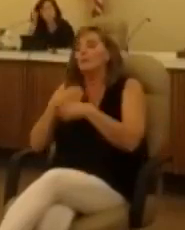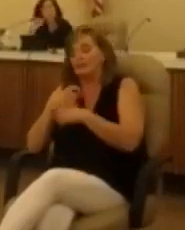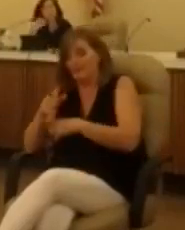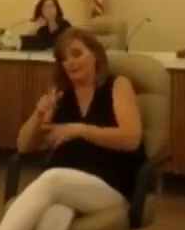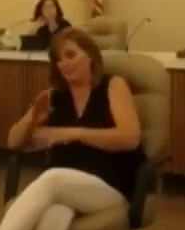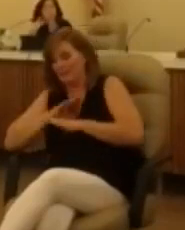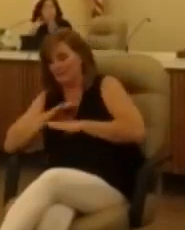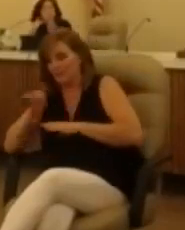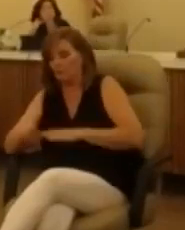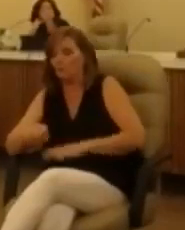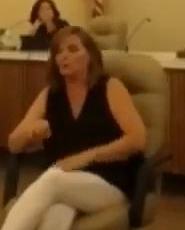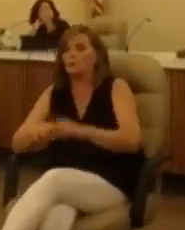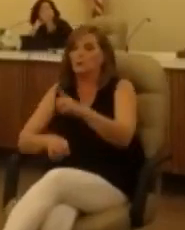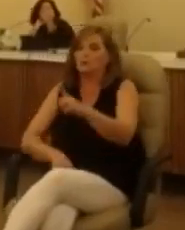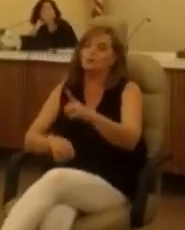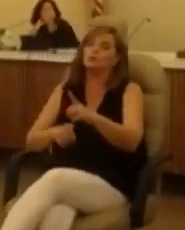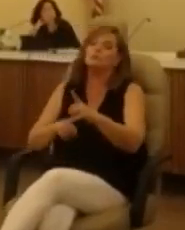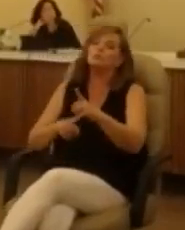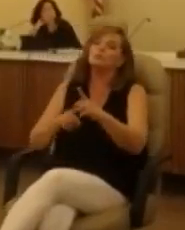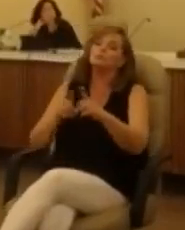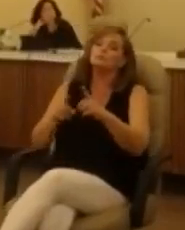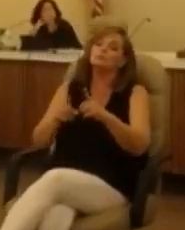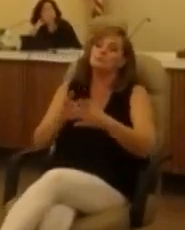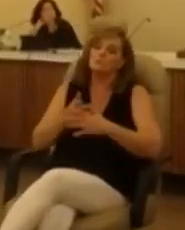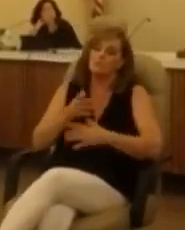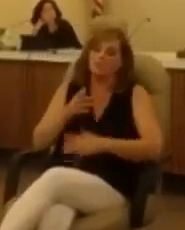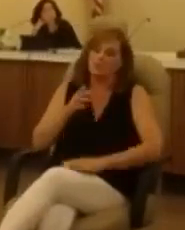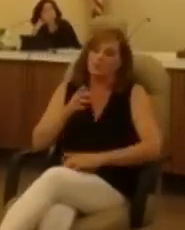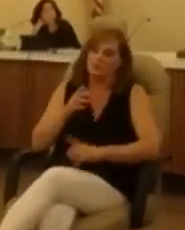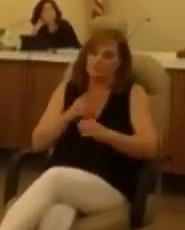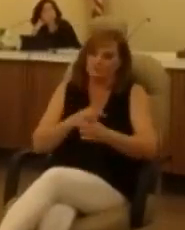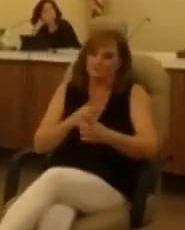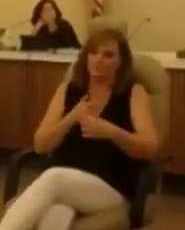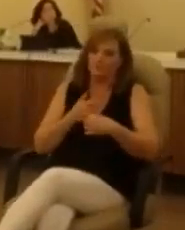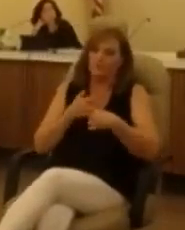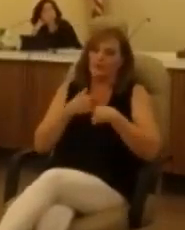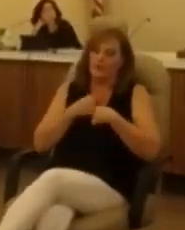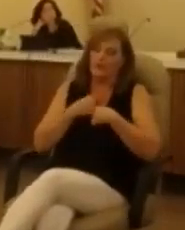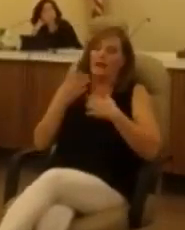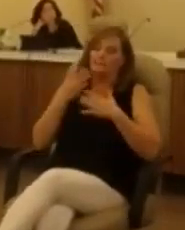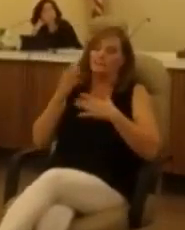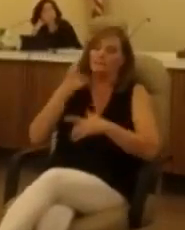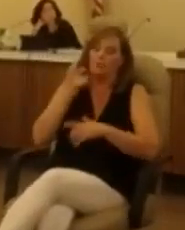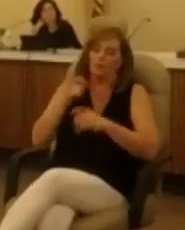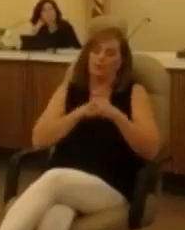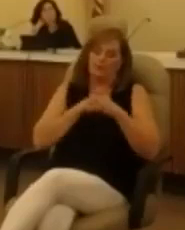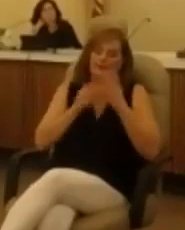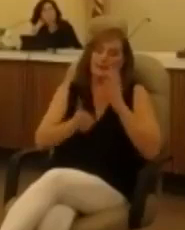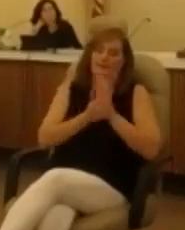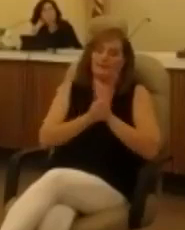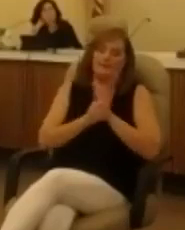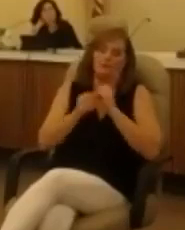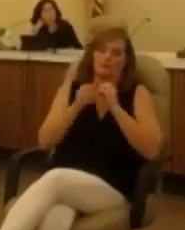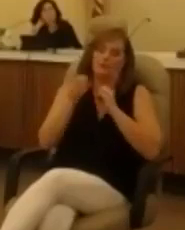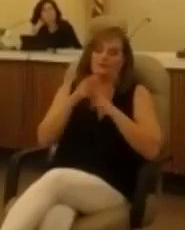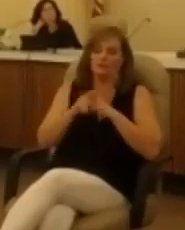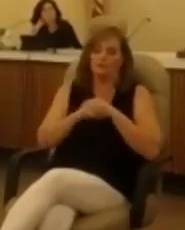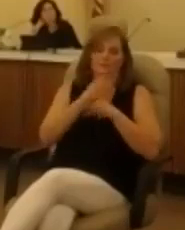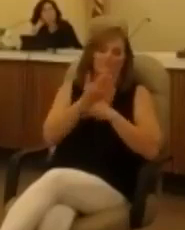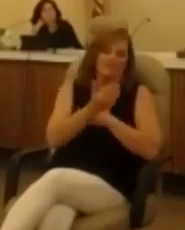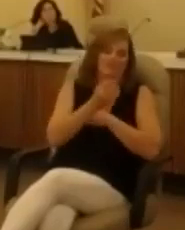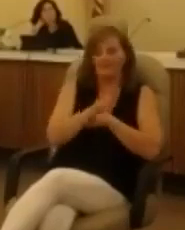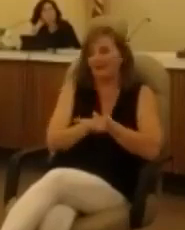forth the amended resolution? All right, I put forth the amended resolution